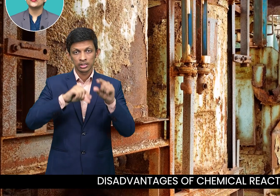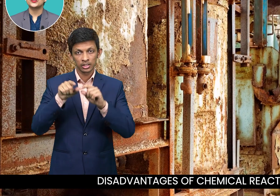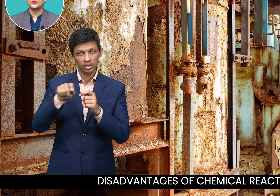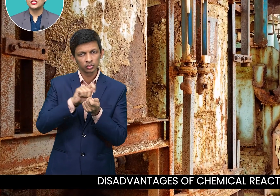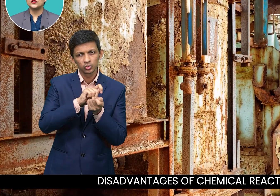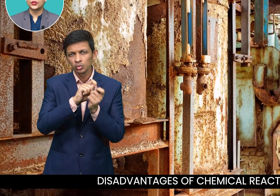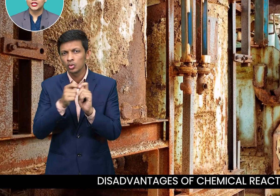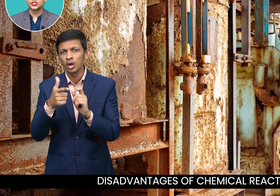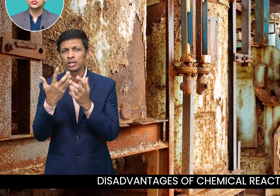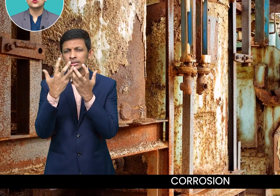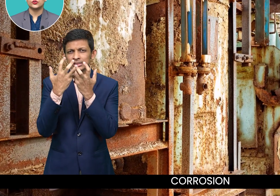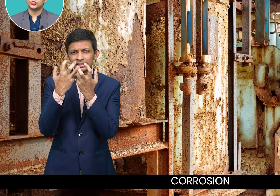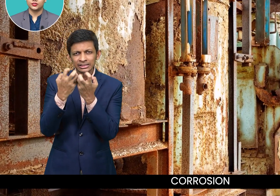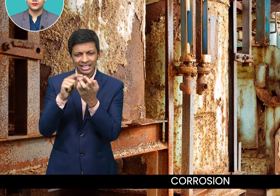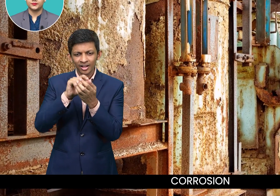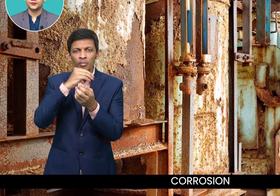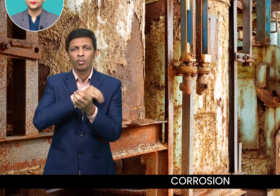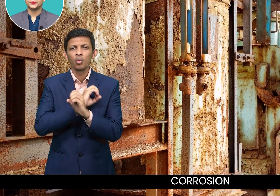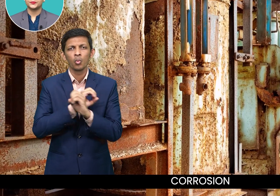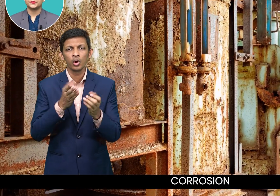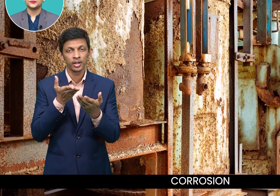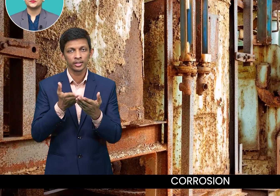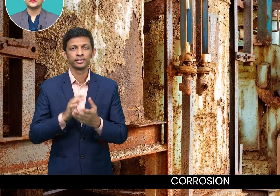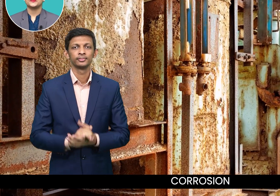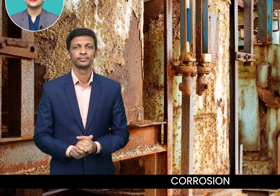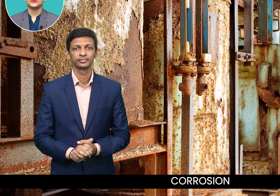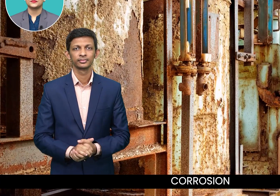Disadvantages of chemical reactions corrosion.